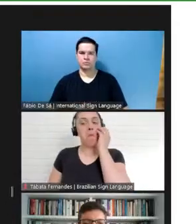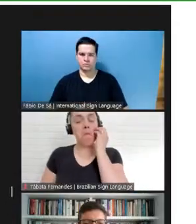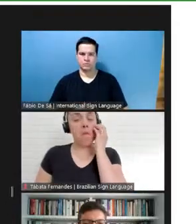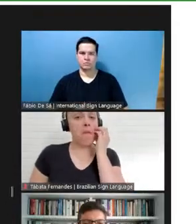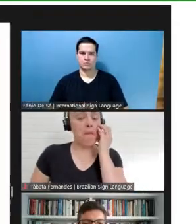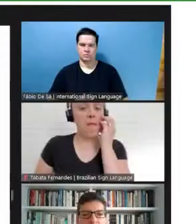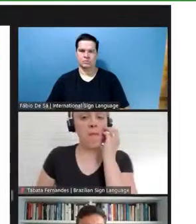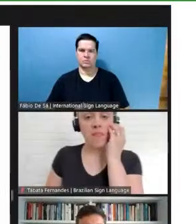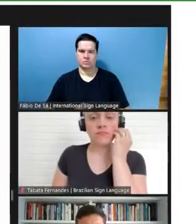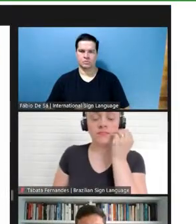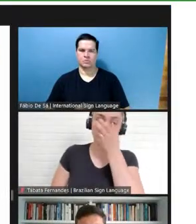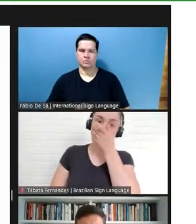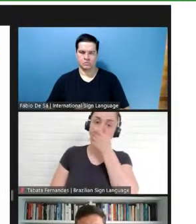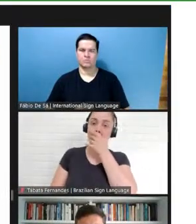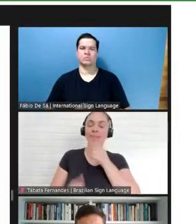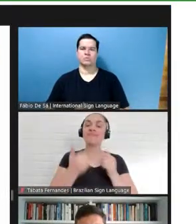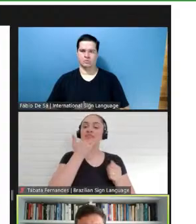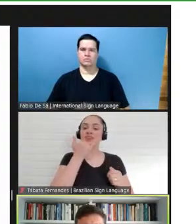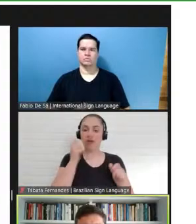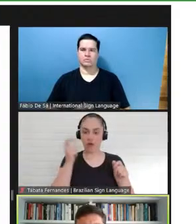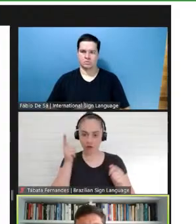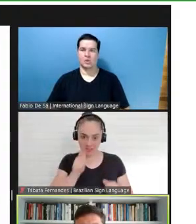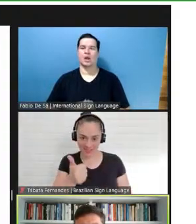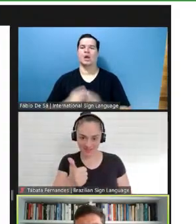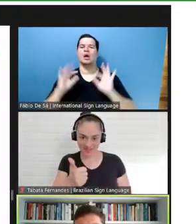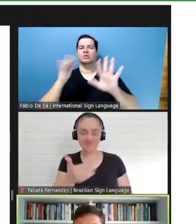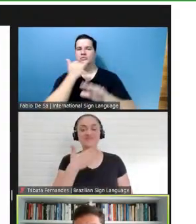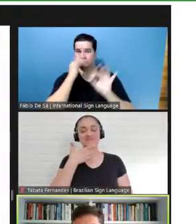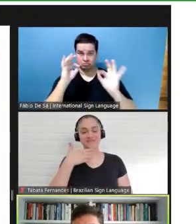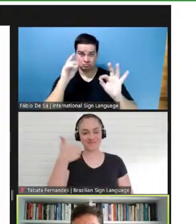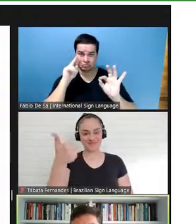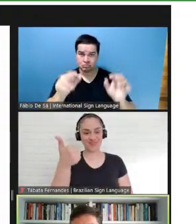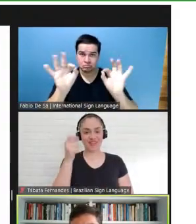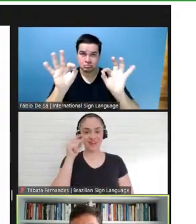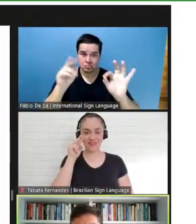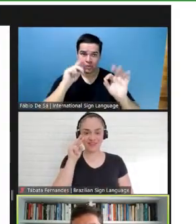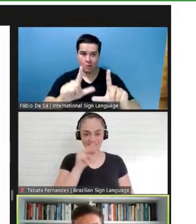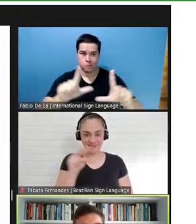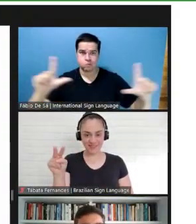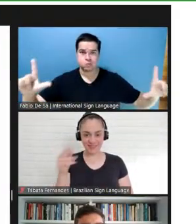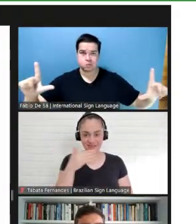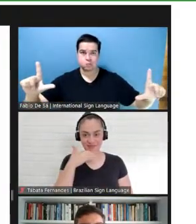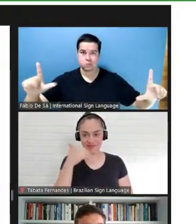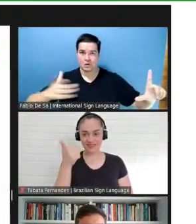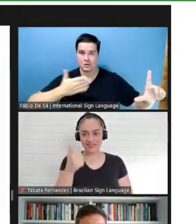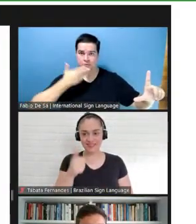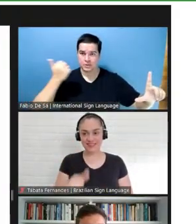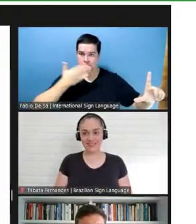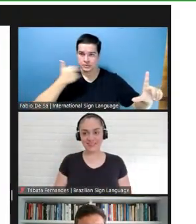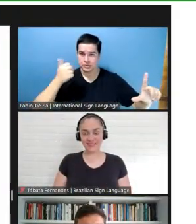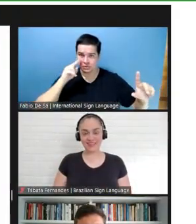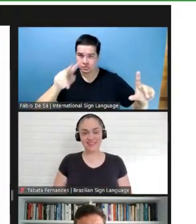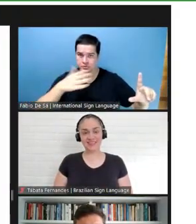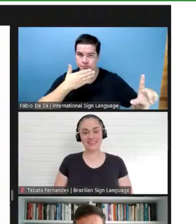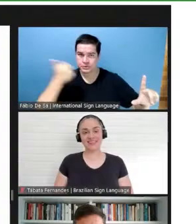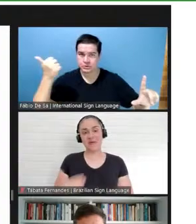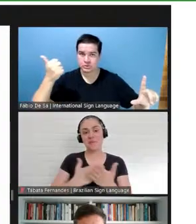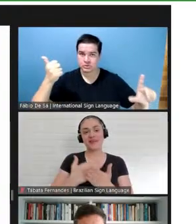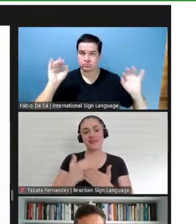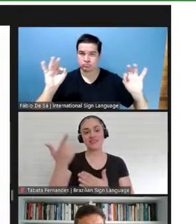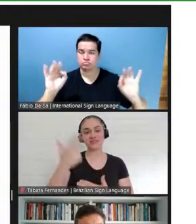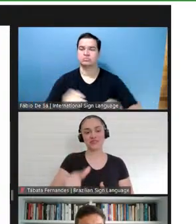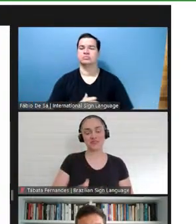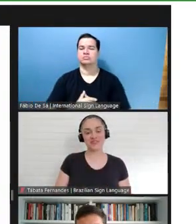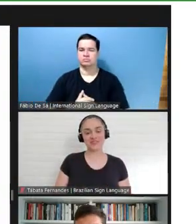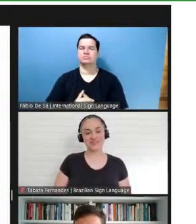My apologies. Is that better? Oh, much better. And I'm sorry again. Sorry again. No, please. That's okay. Please, the word is